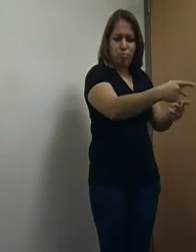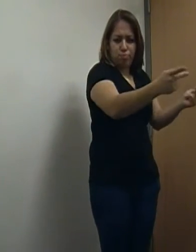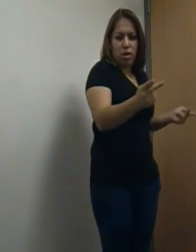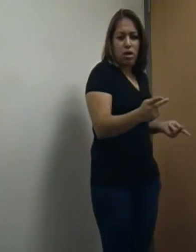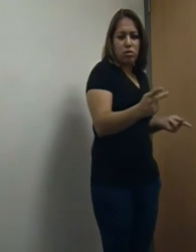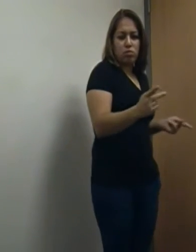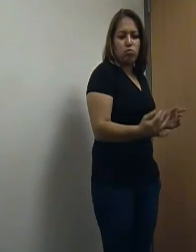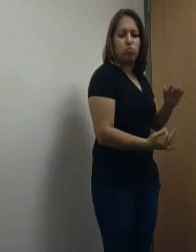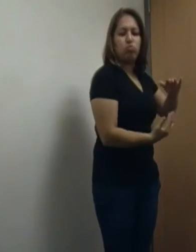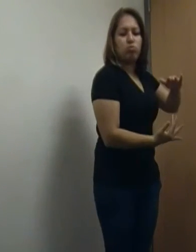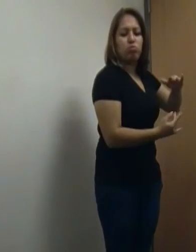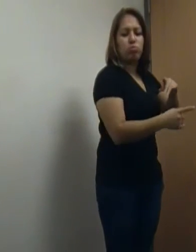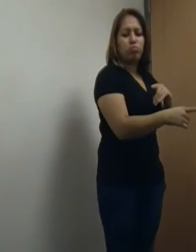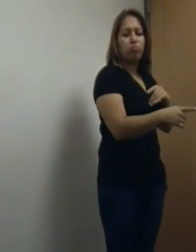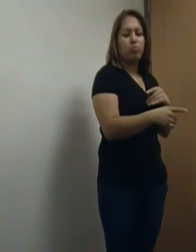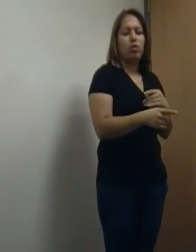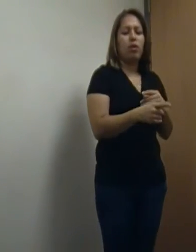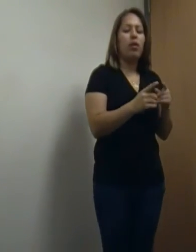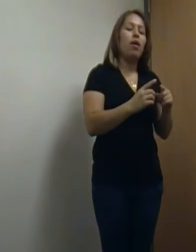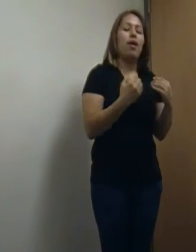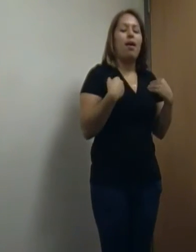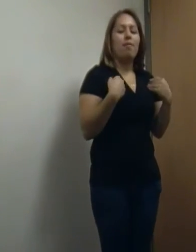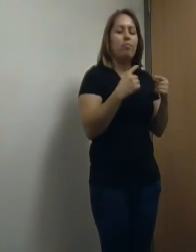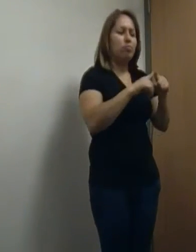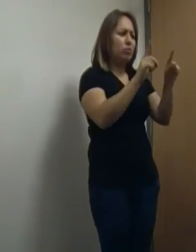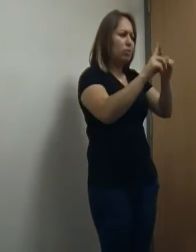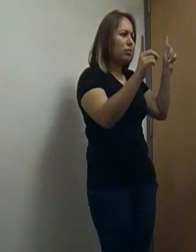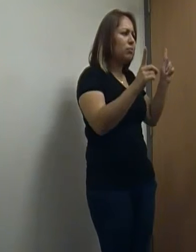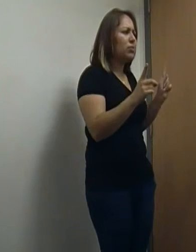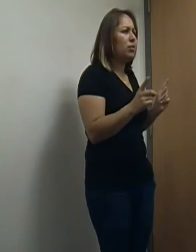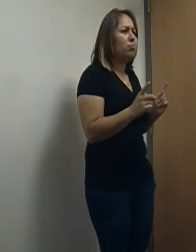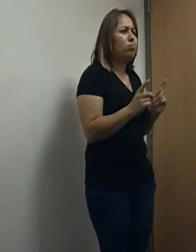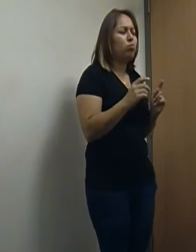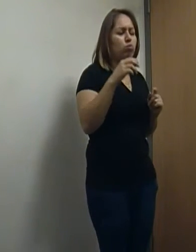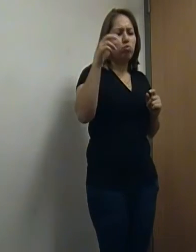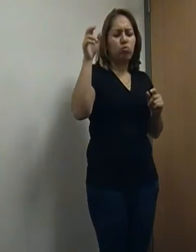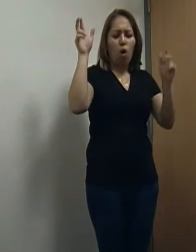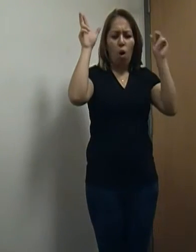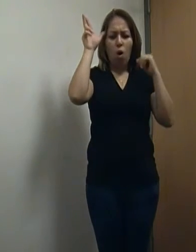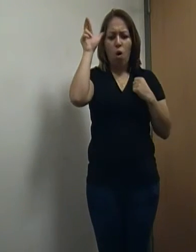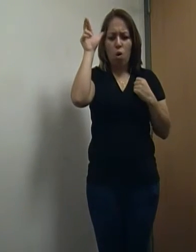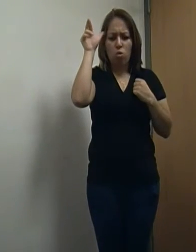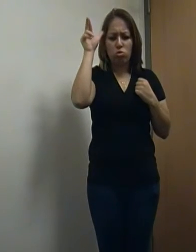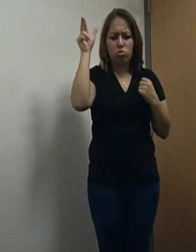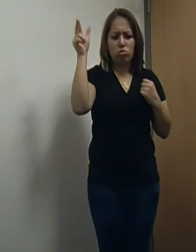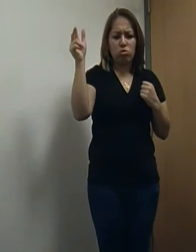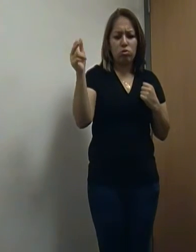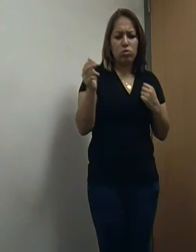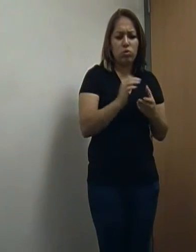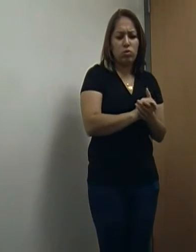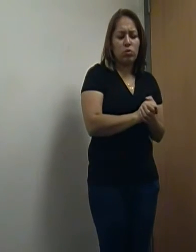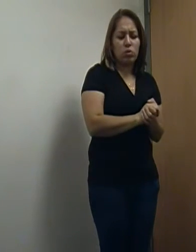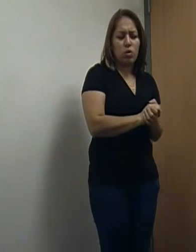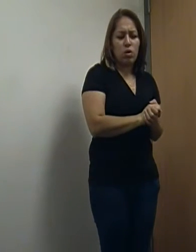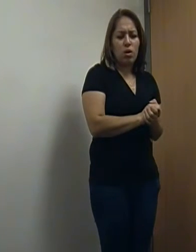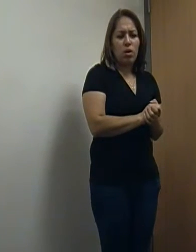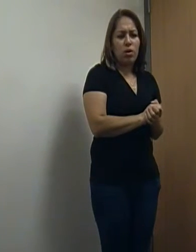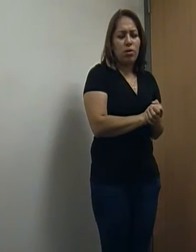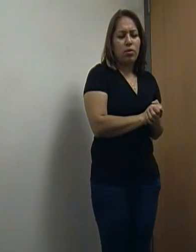on the fireplace there are many, many horse brasses, which are brass good luck